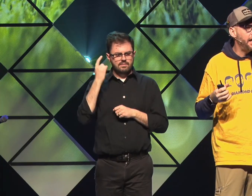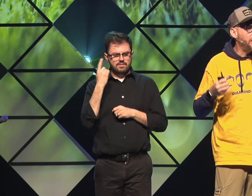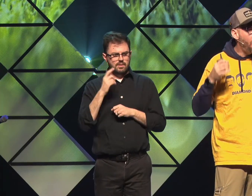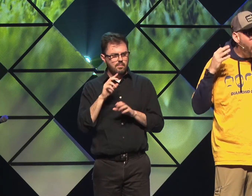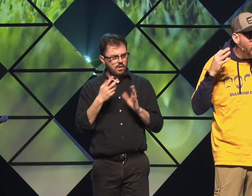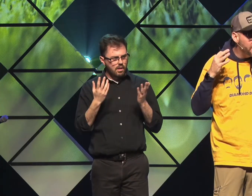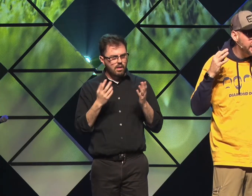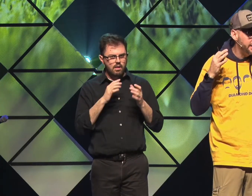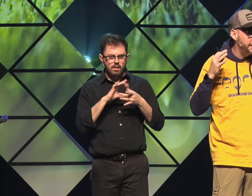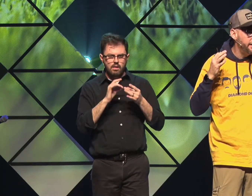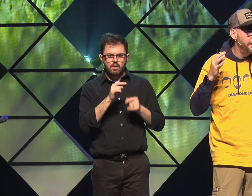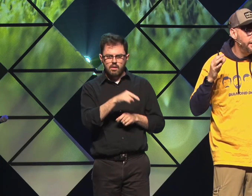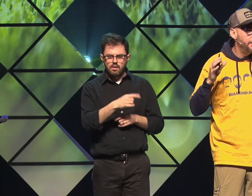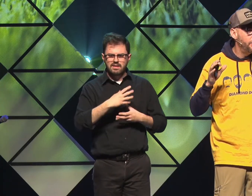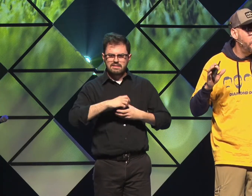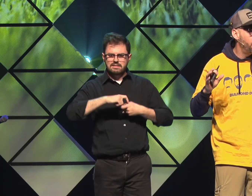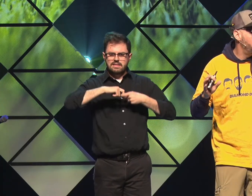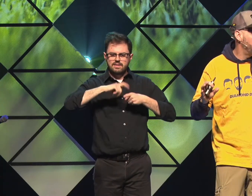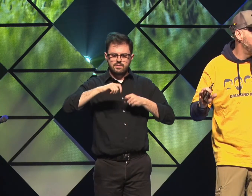have to consciously,